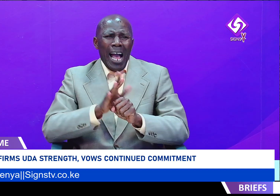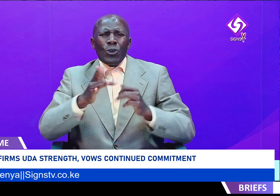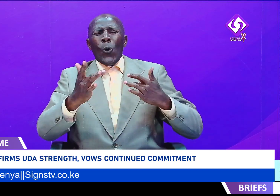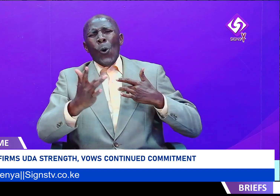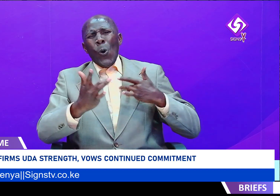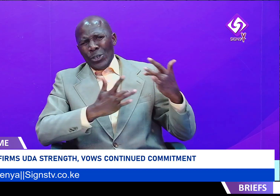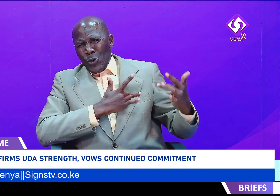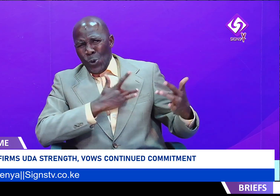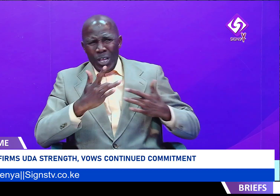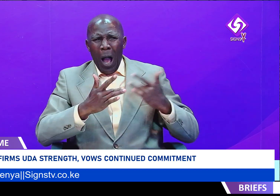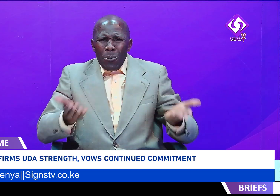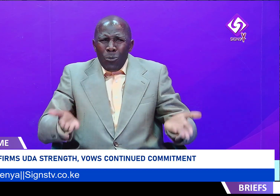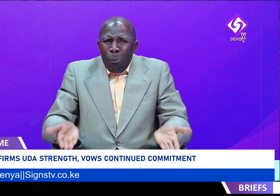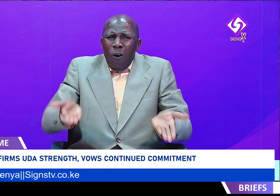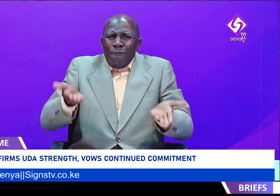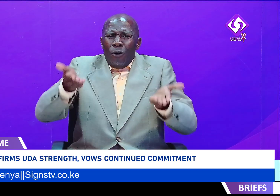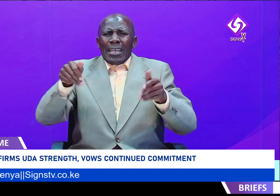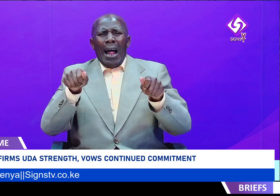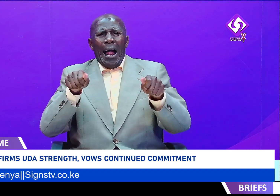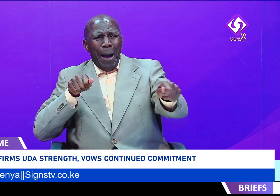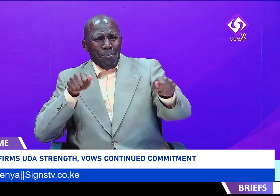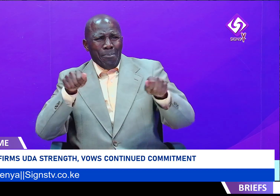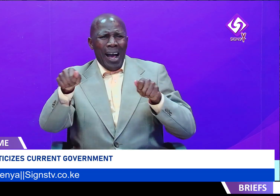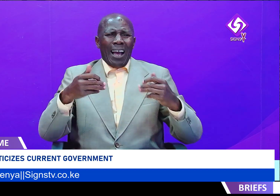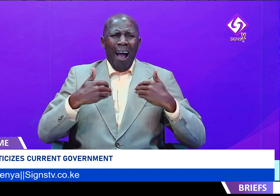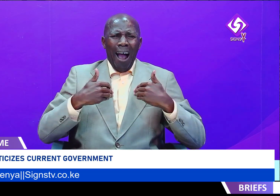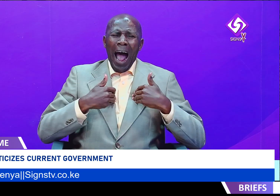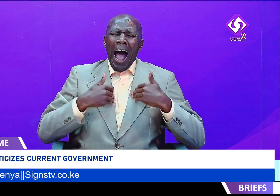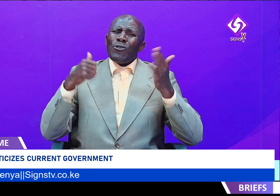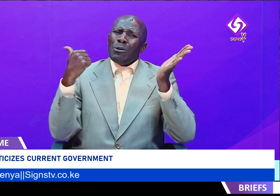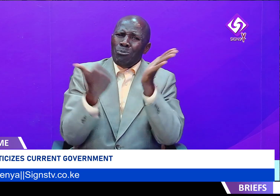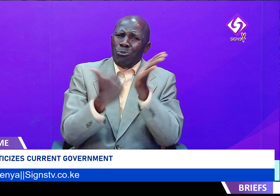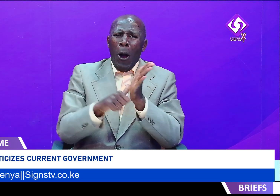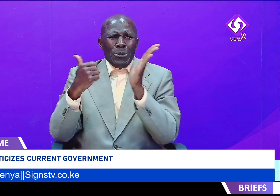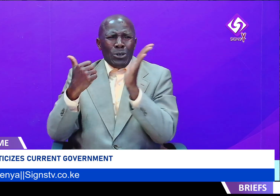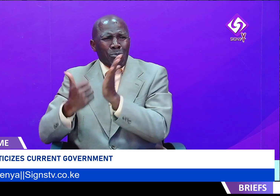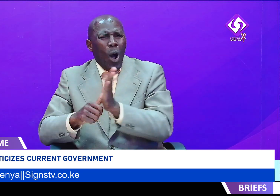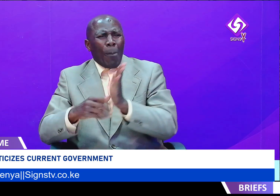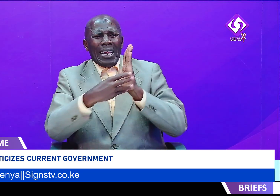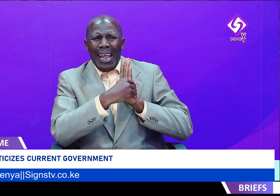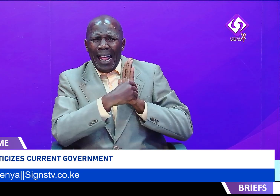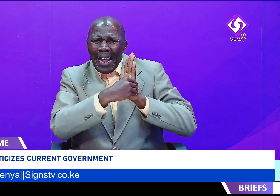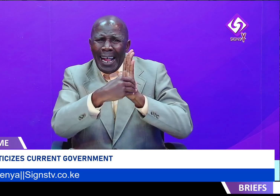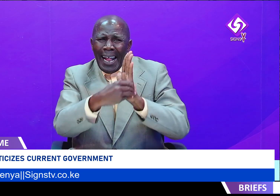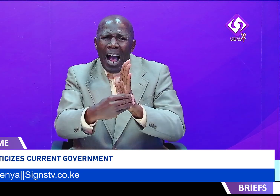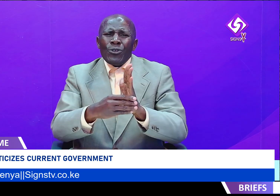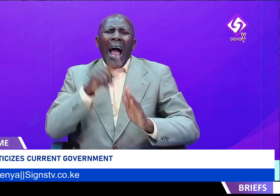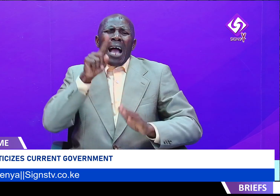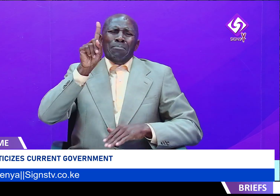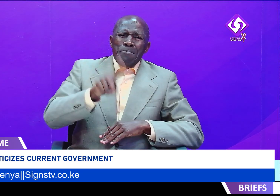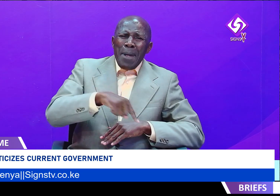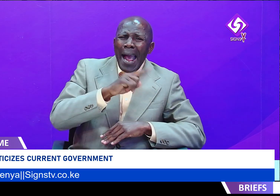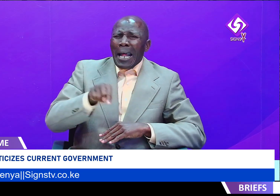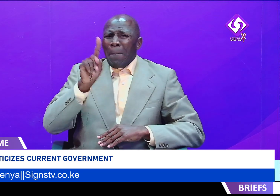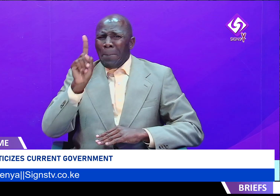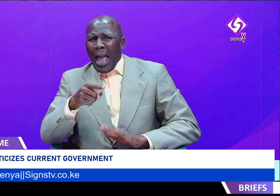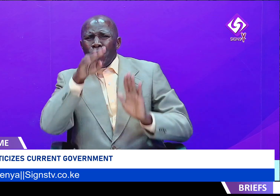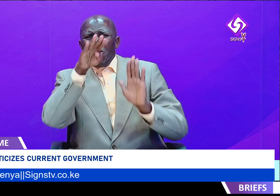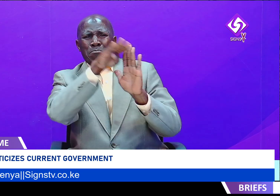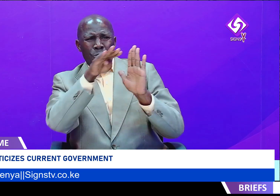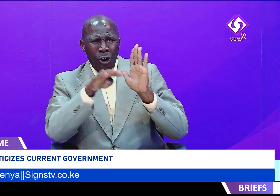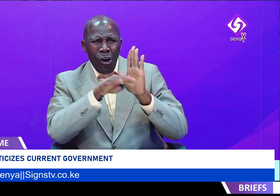in the country, asserting that many of the concerns raised by his administration have